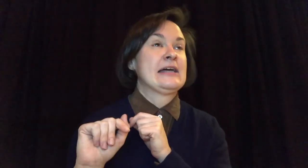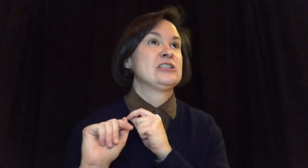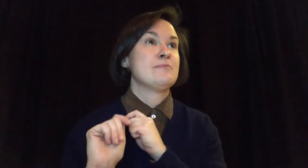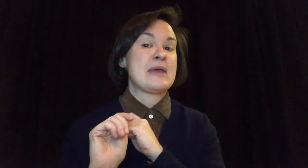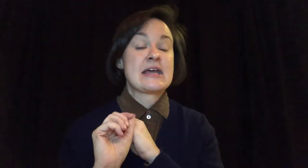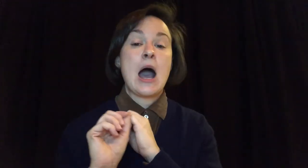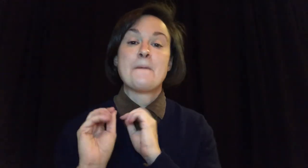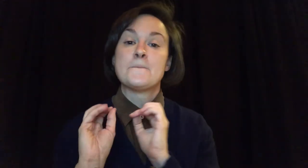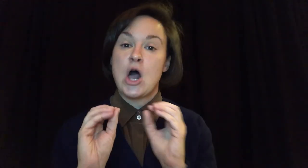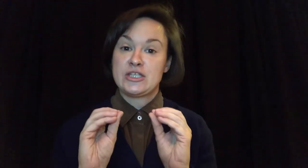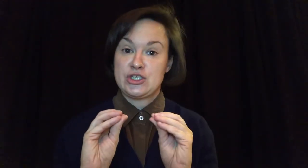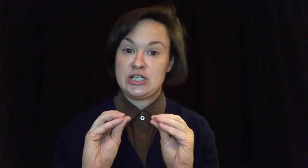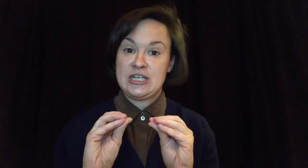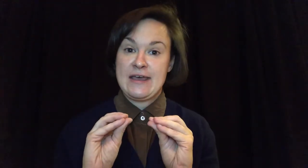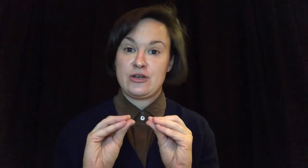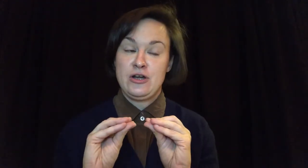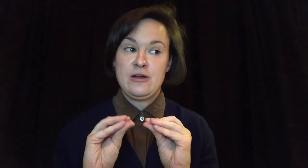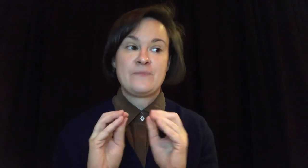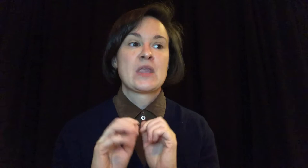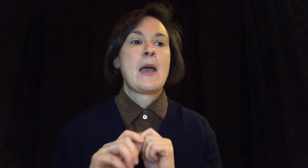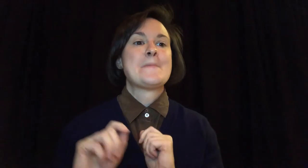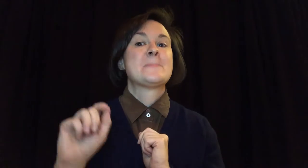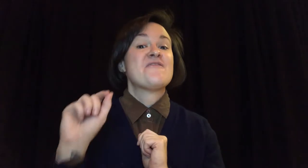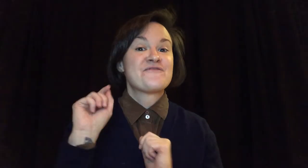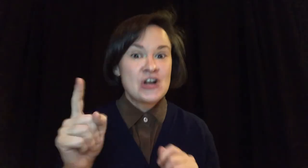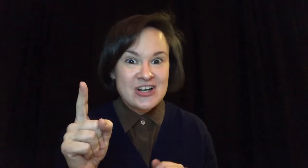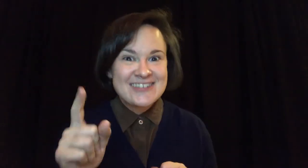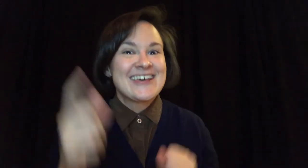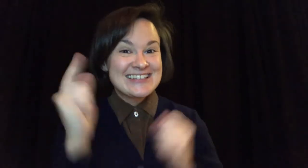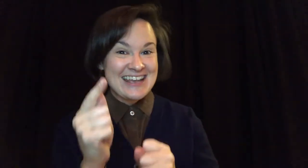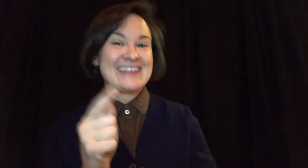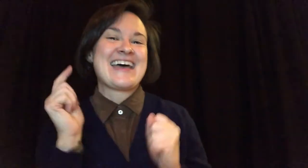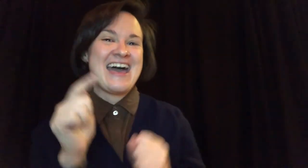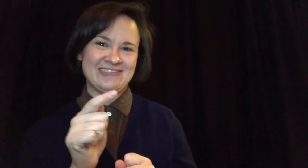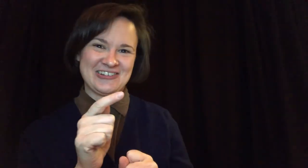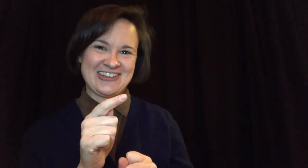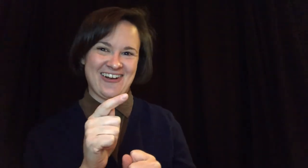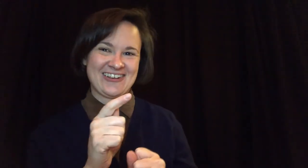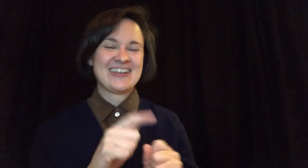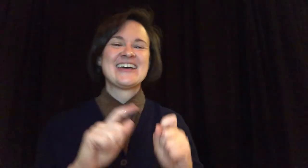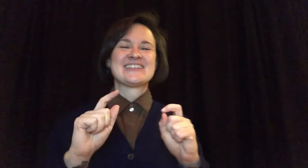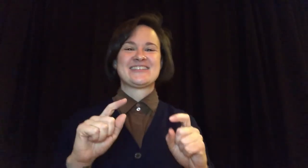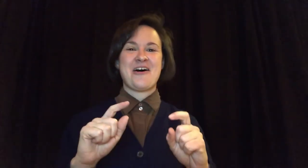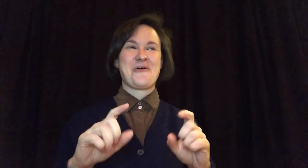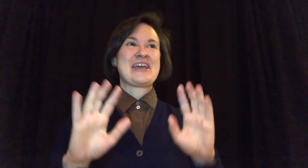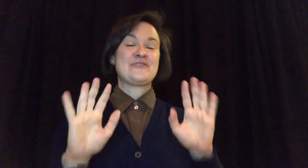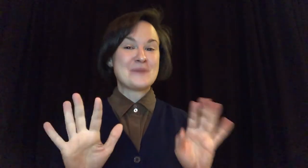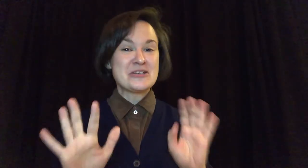and make a monster together. But first, let's sing the hello song. So, if you've been to